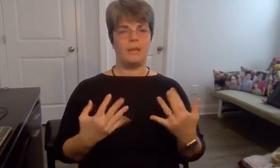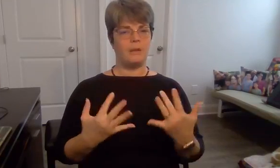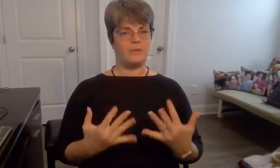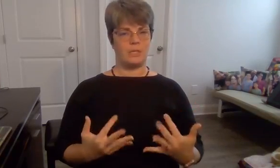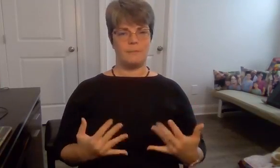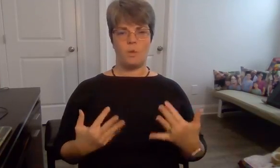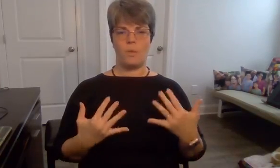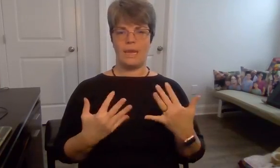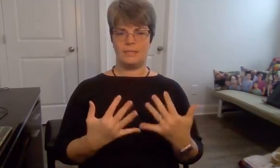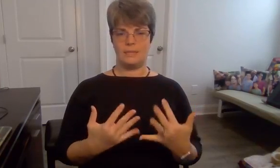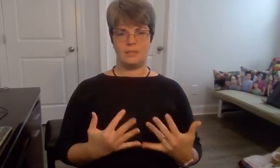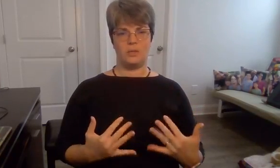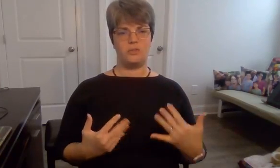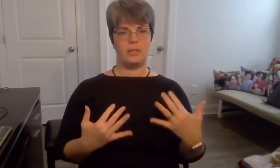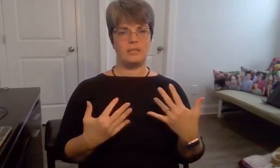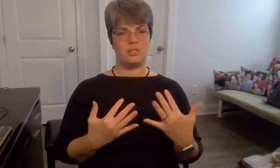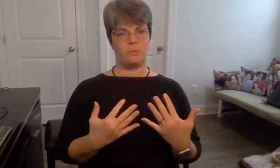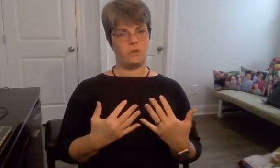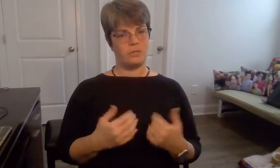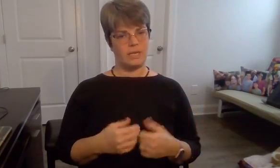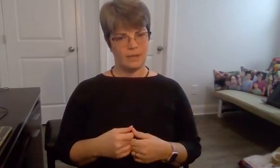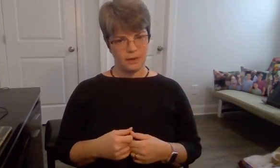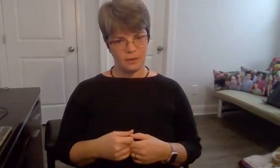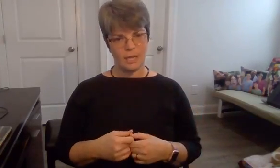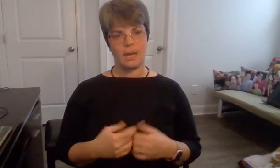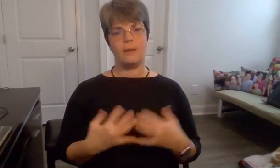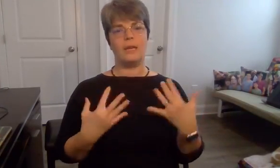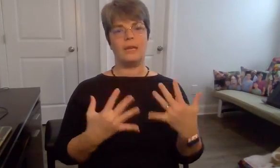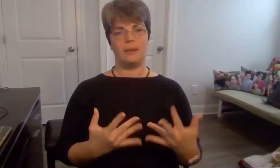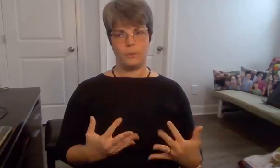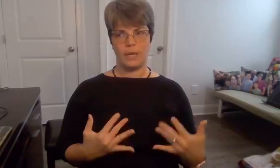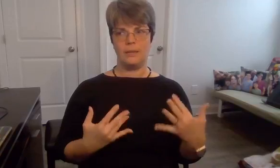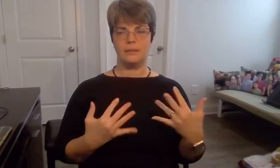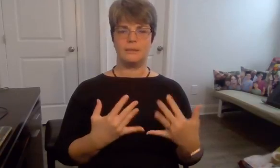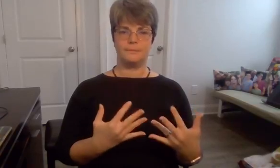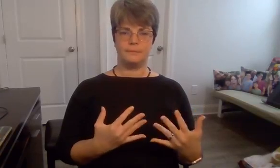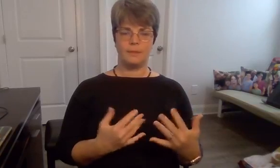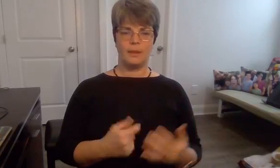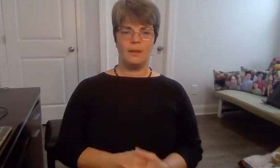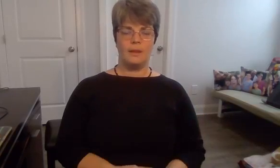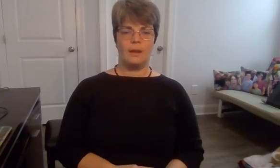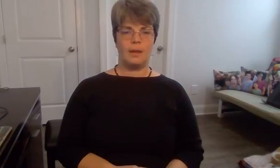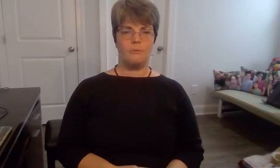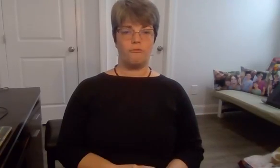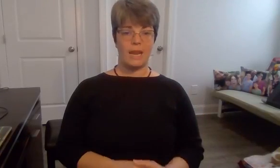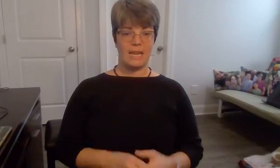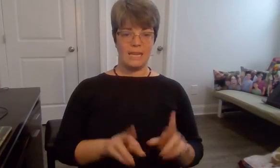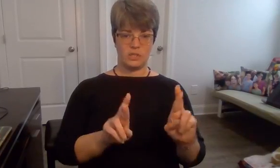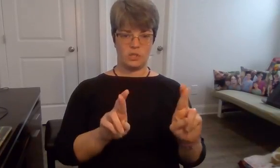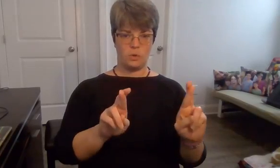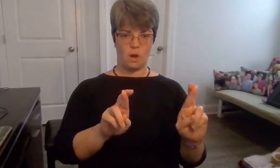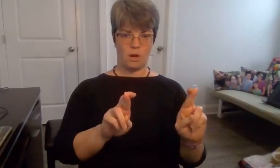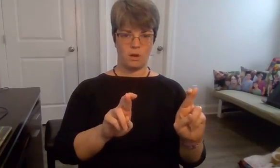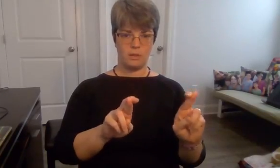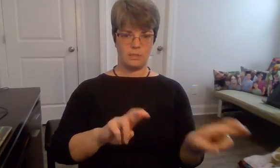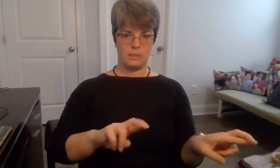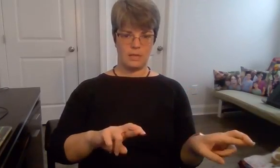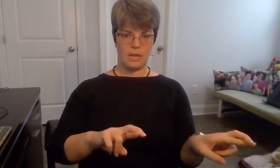Again, we've talked about wait is a good transition when they're standing there in line waiting, wait. Ready is two R's, and you